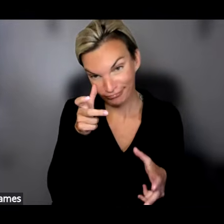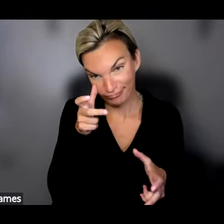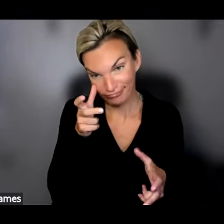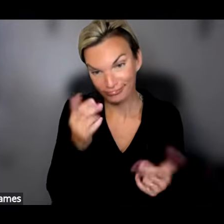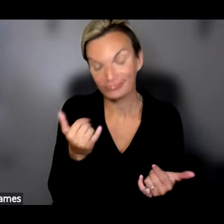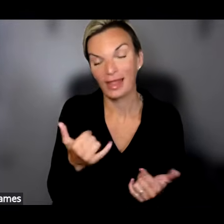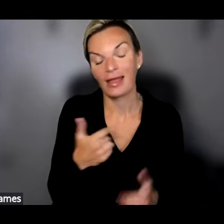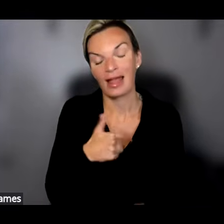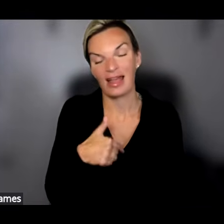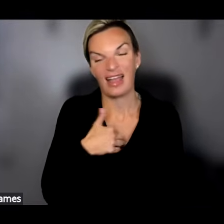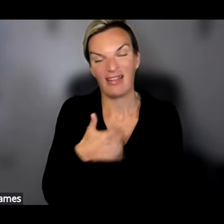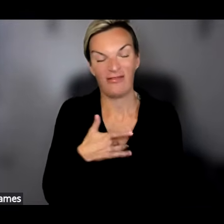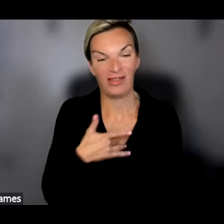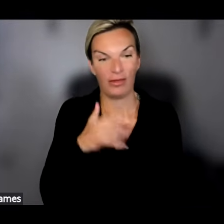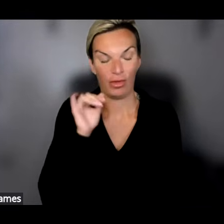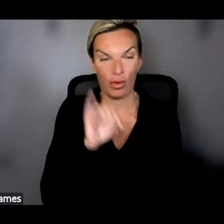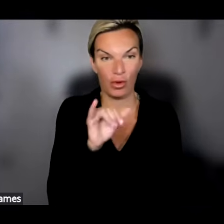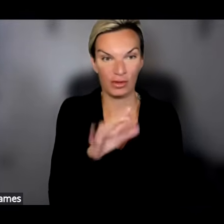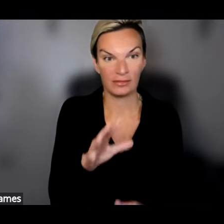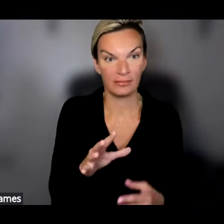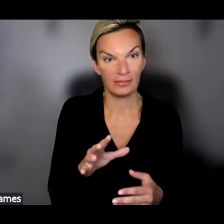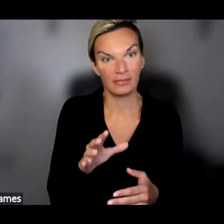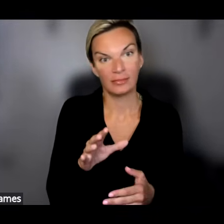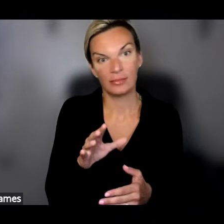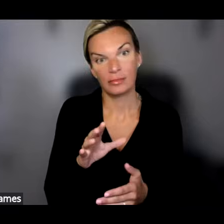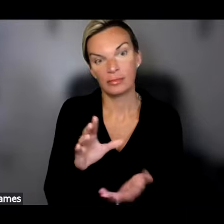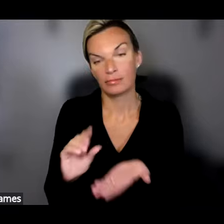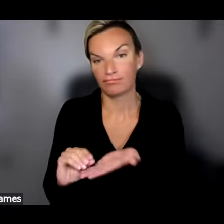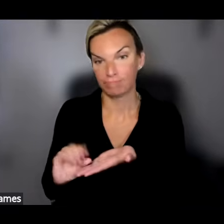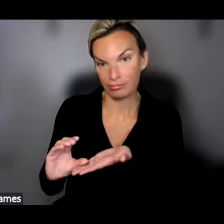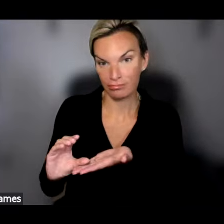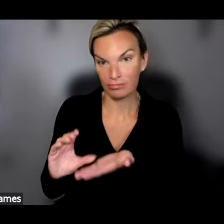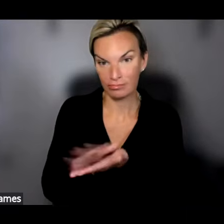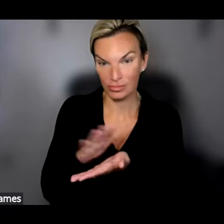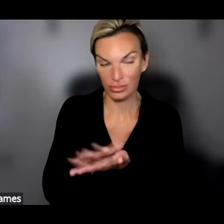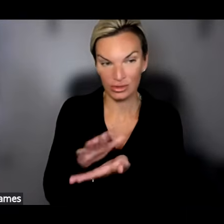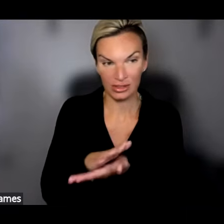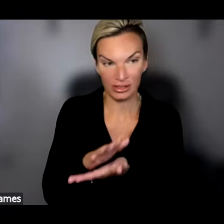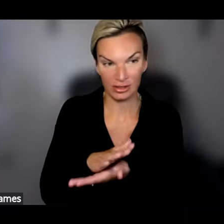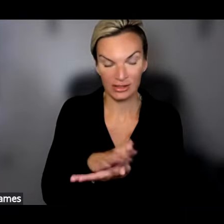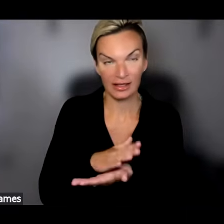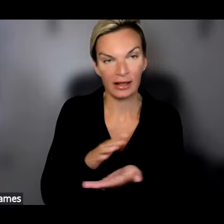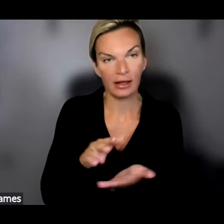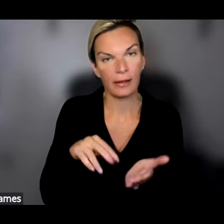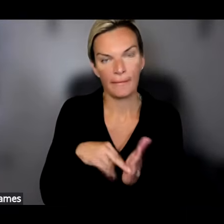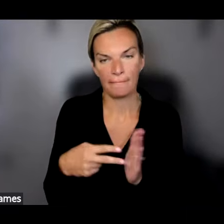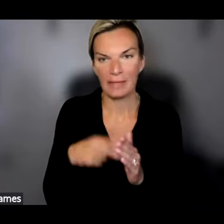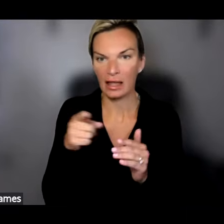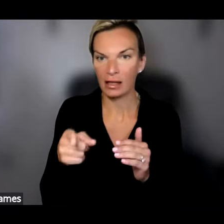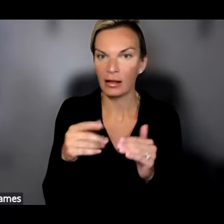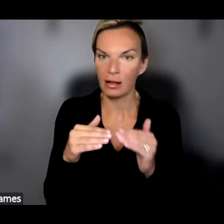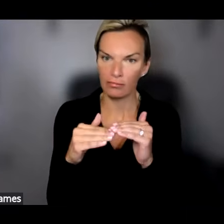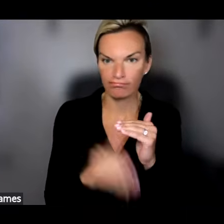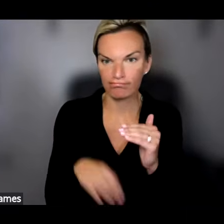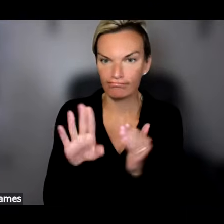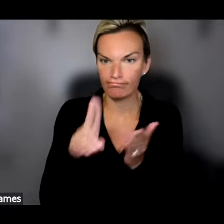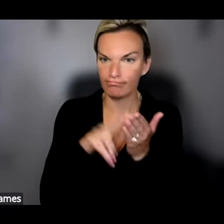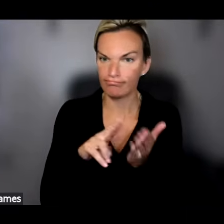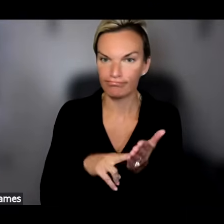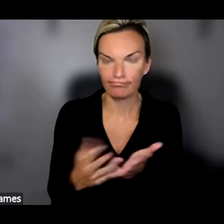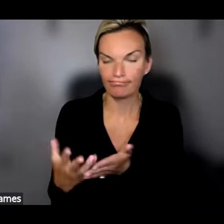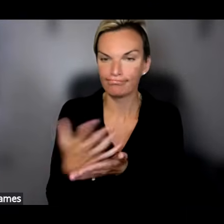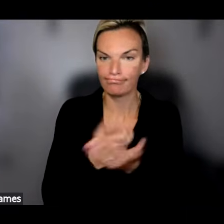those additional sheets would come close to taking the candidate below the threshold. I think the